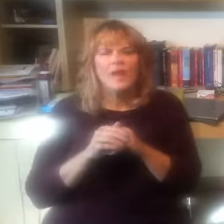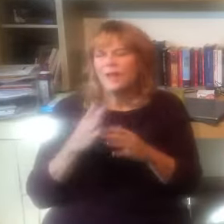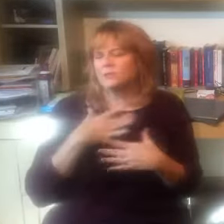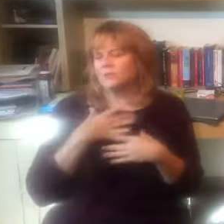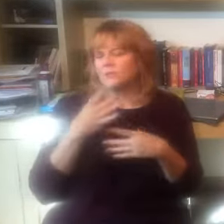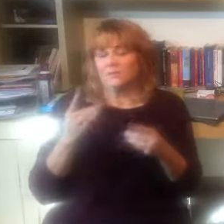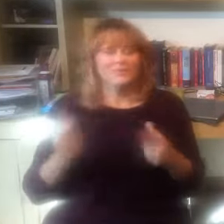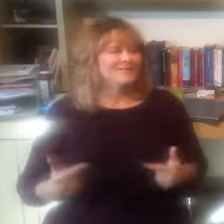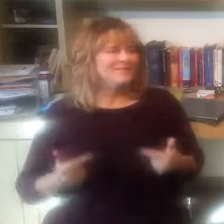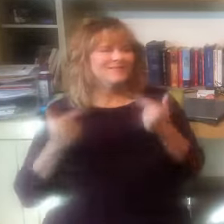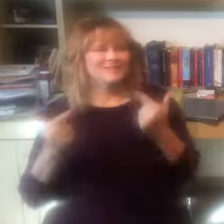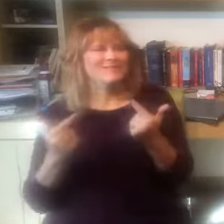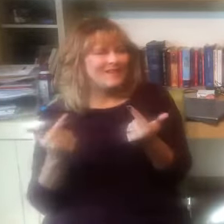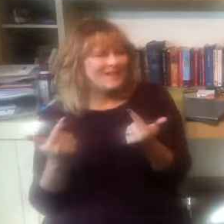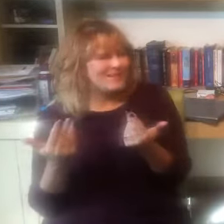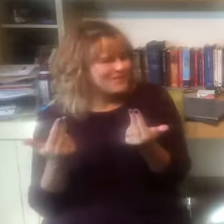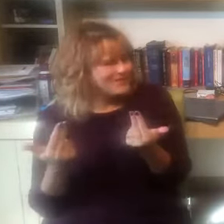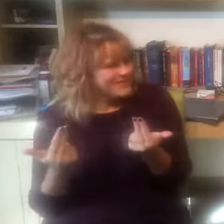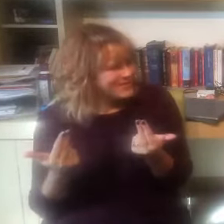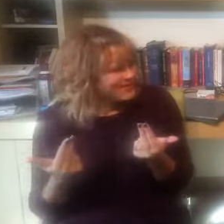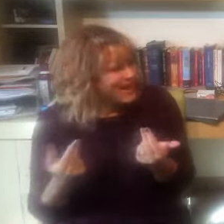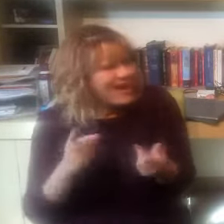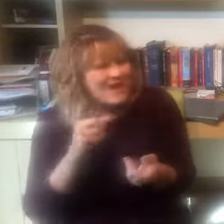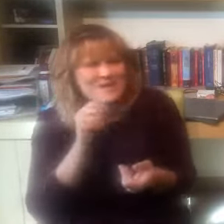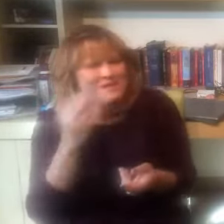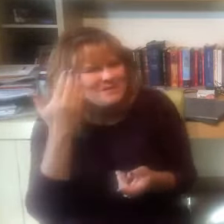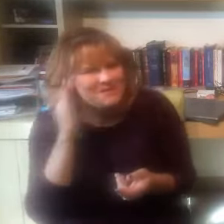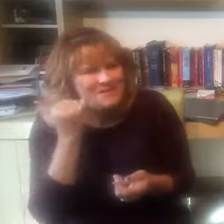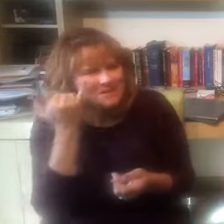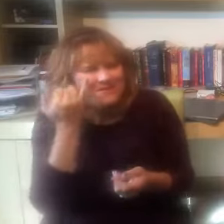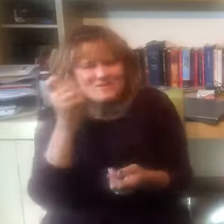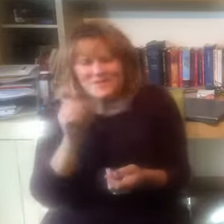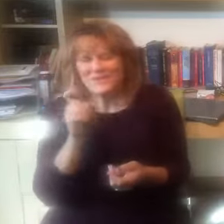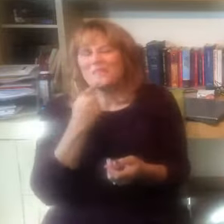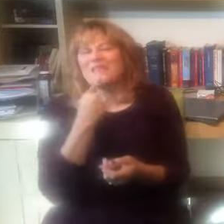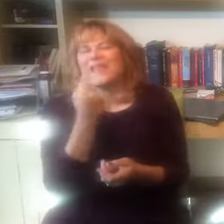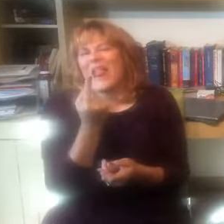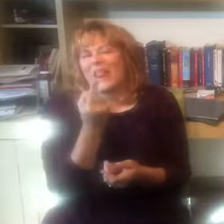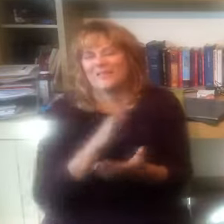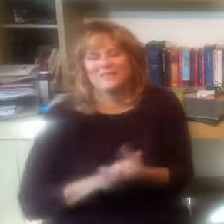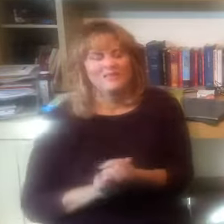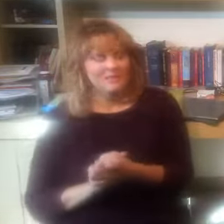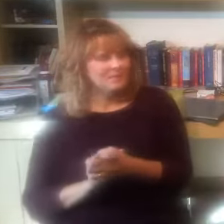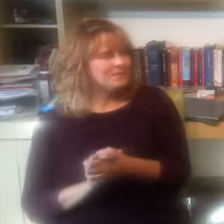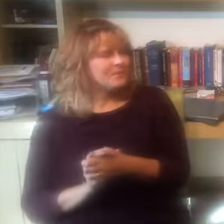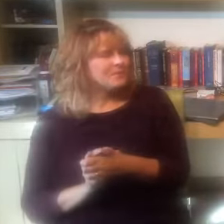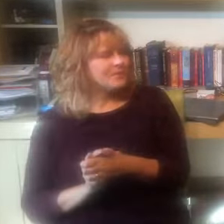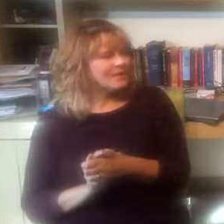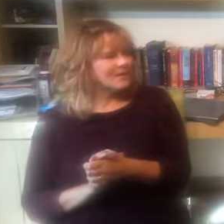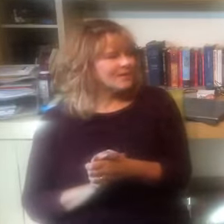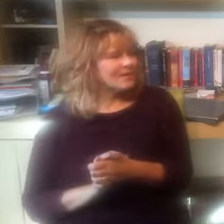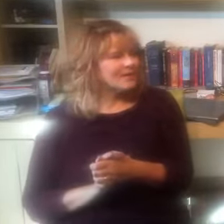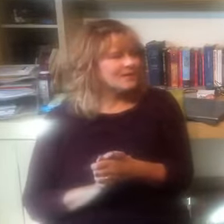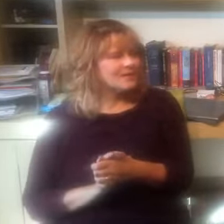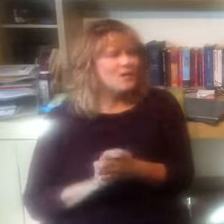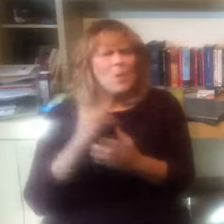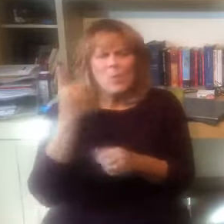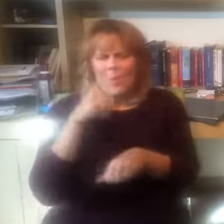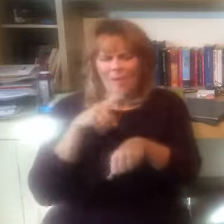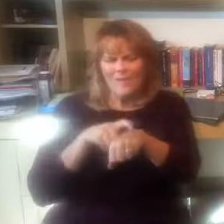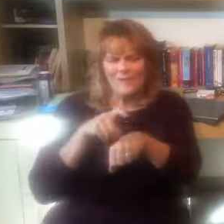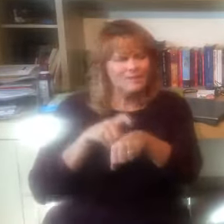He, I don't know if I should be telling this, but he one time